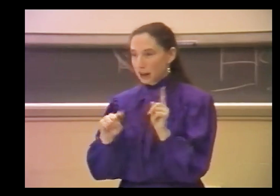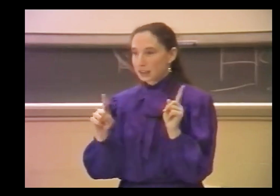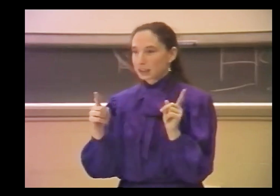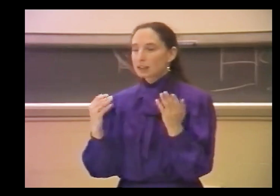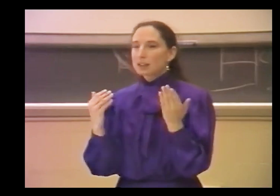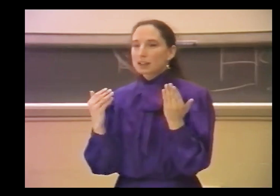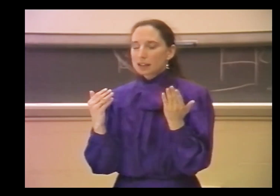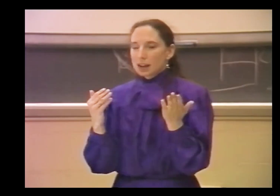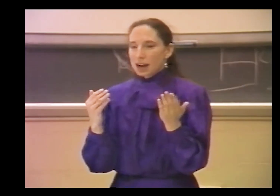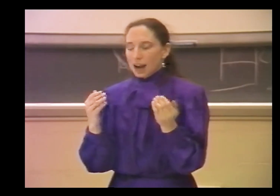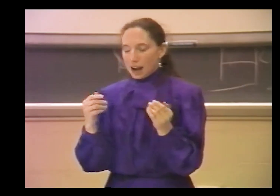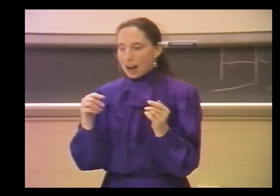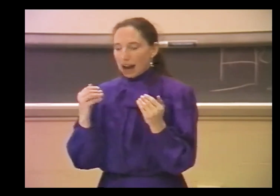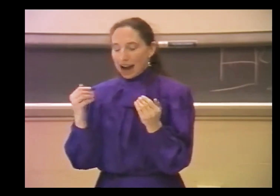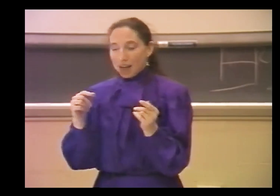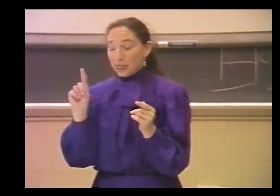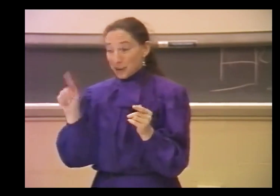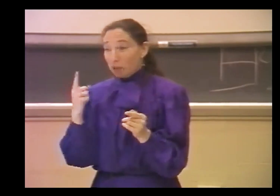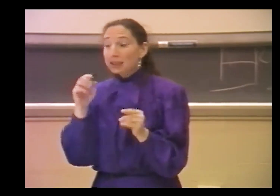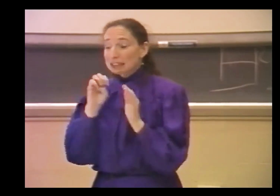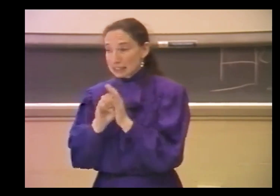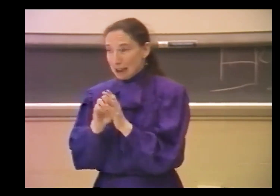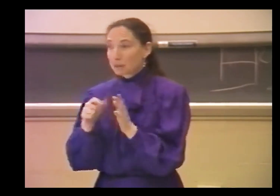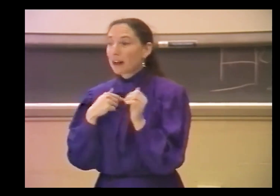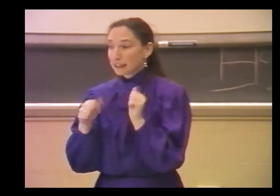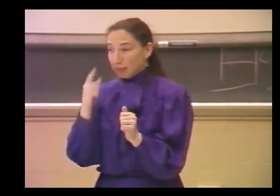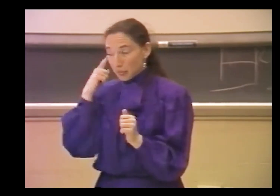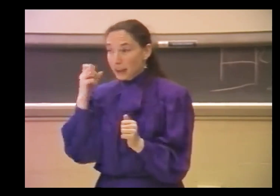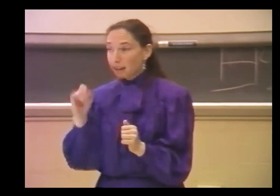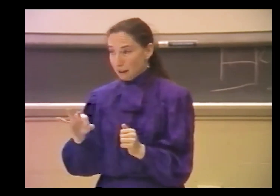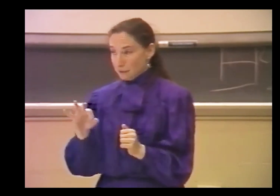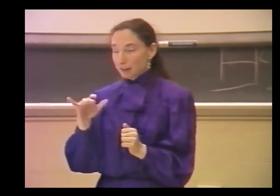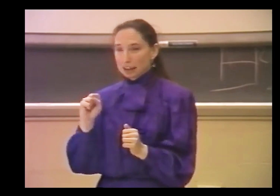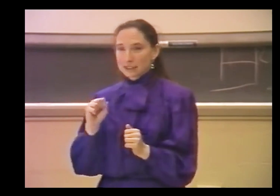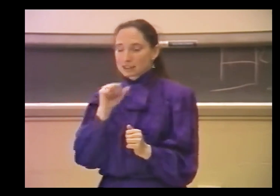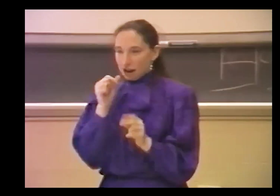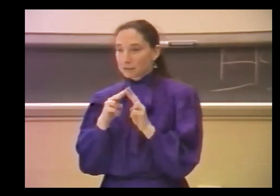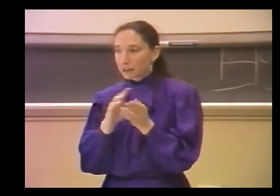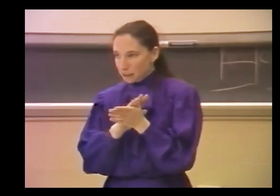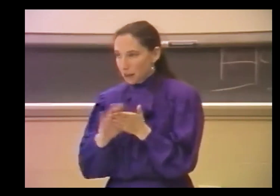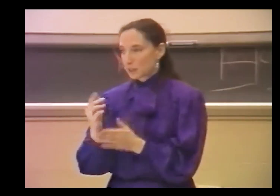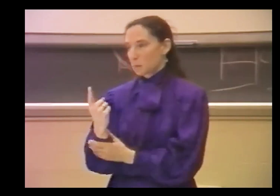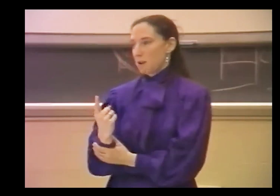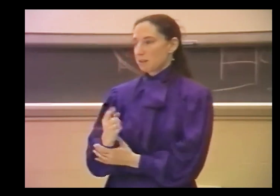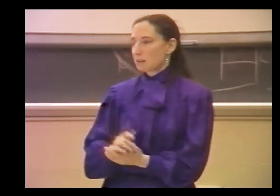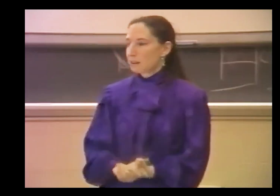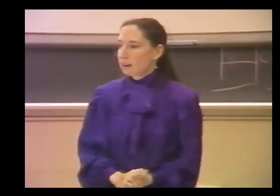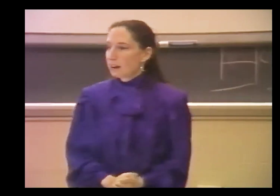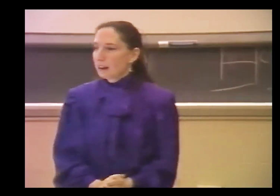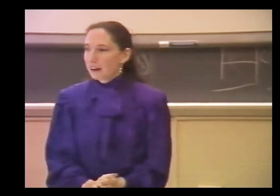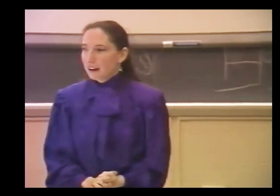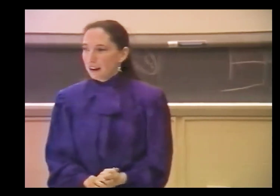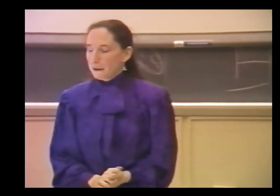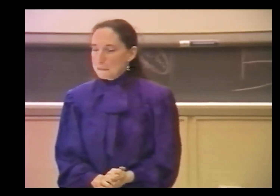But the only example I can think of is not a very nice one.